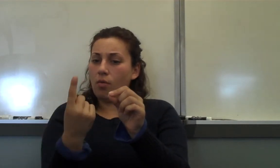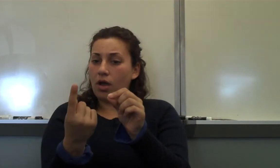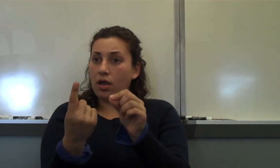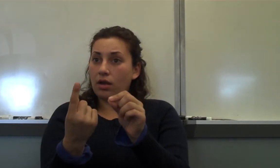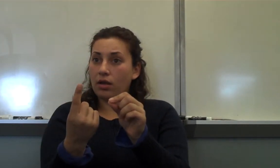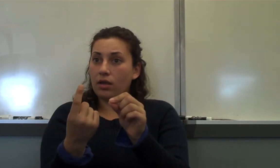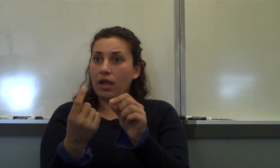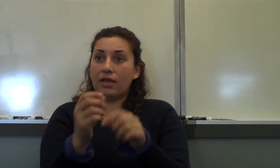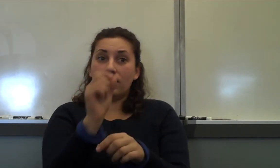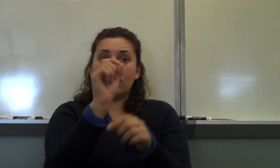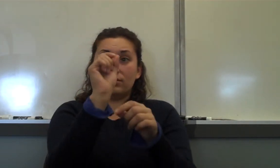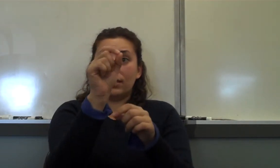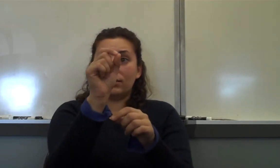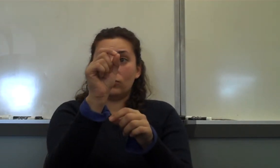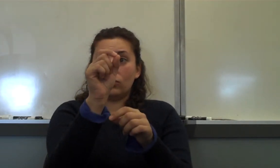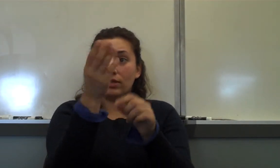82.04 is the right answer.